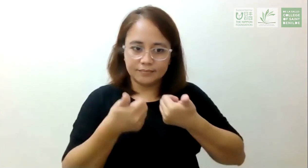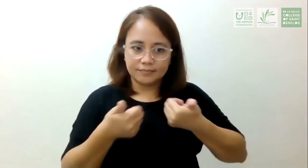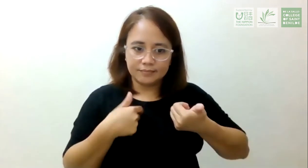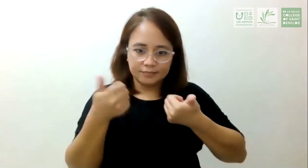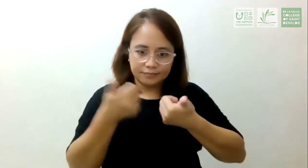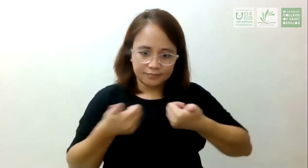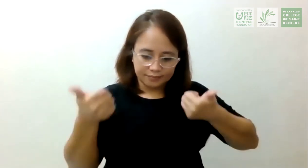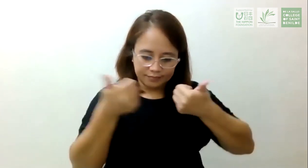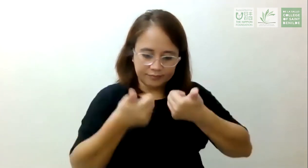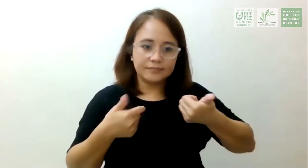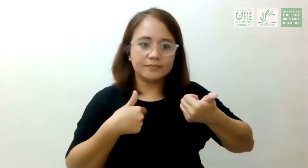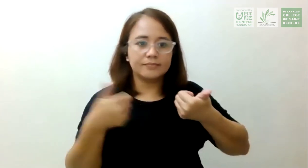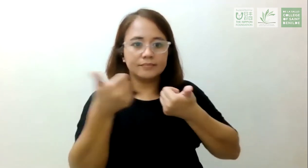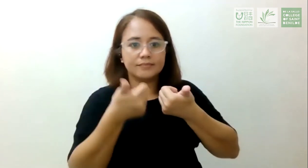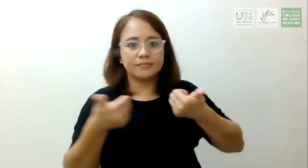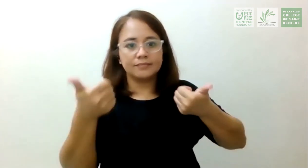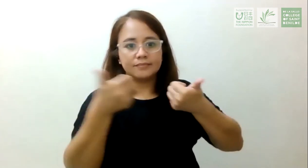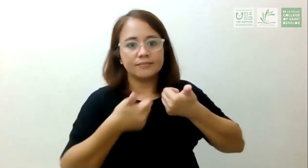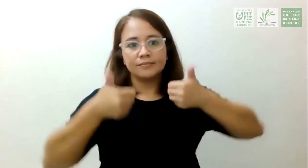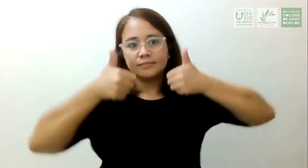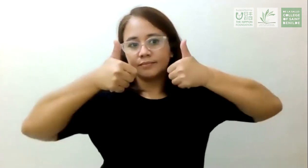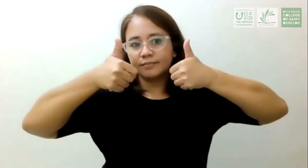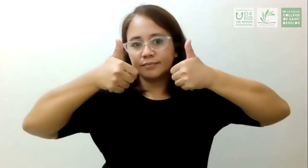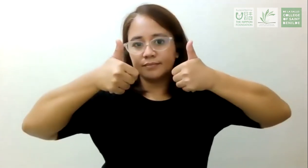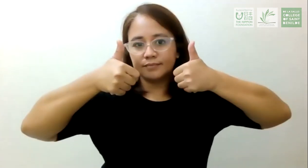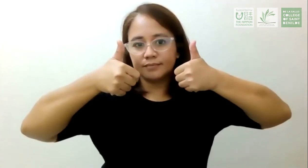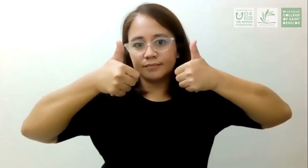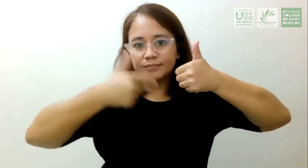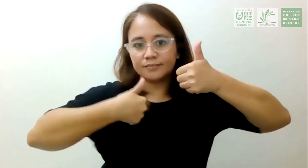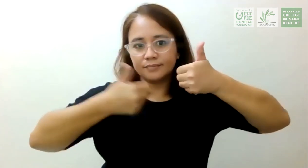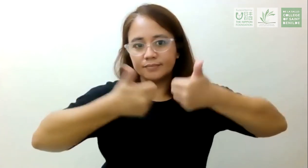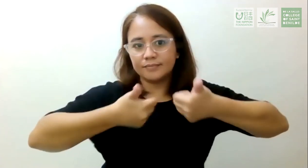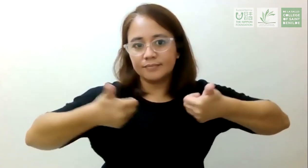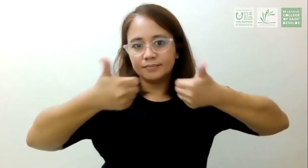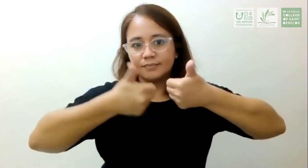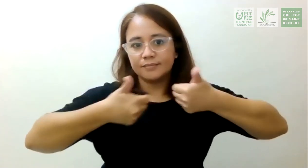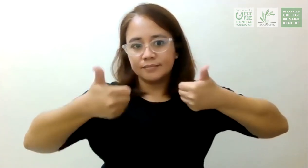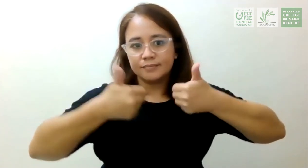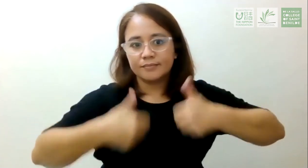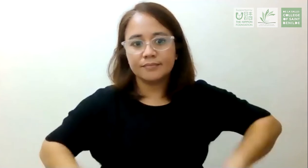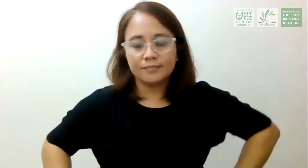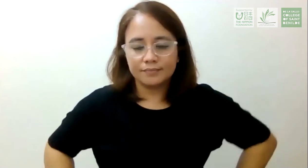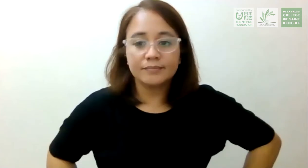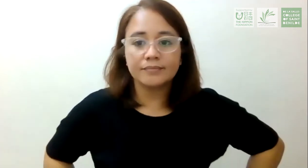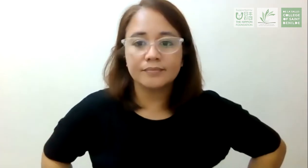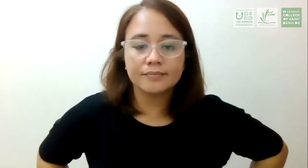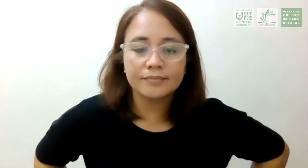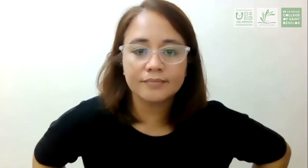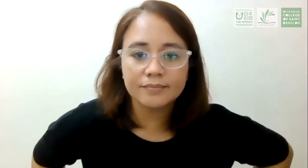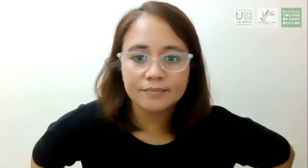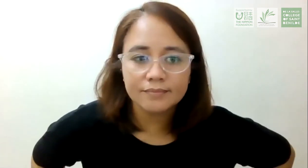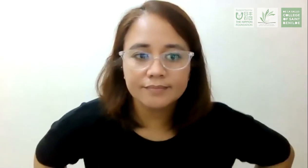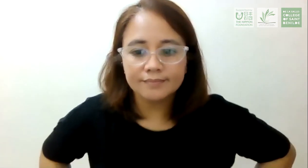So I think Monday, we're all good for Monday. Even the interpreters are good. Okay.